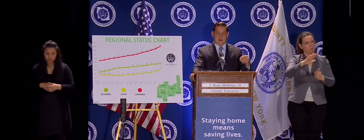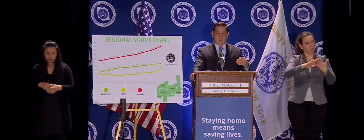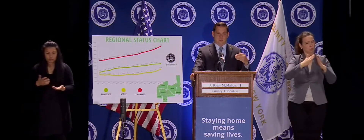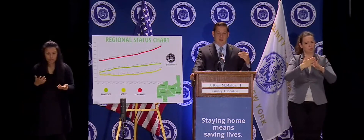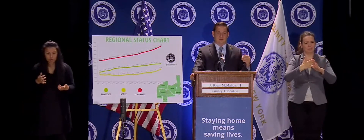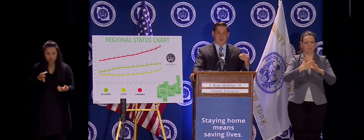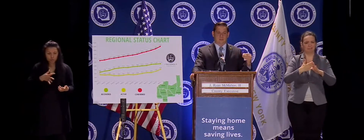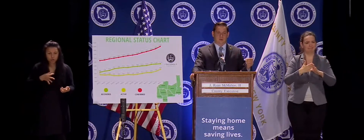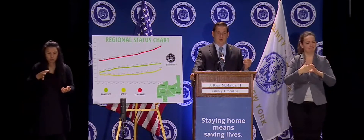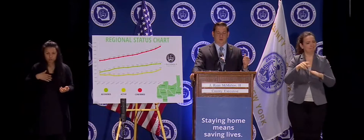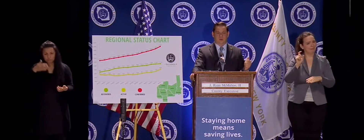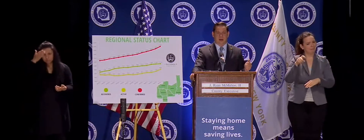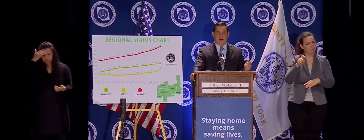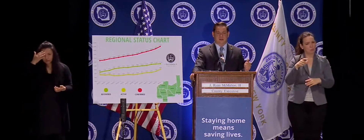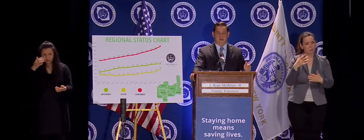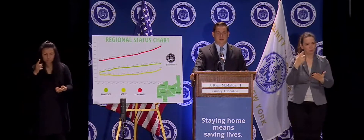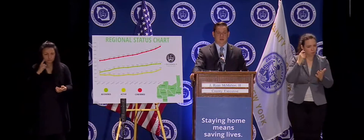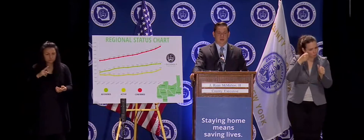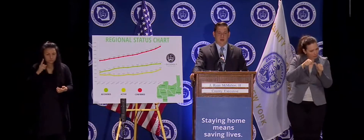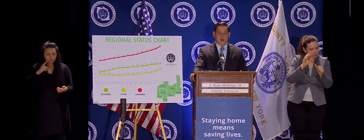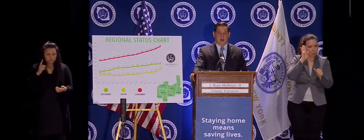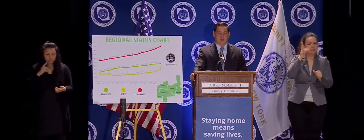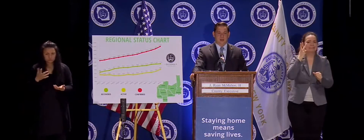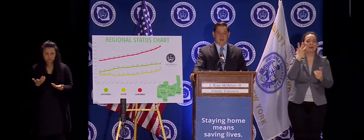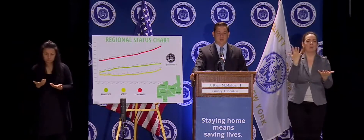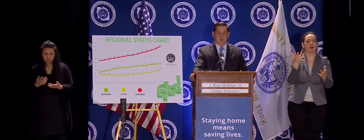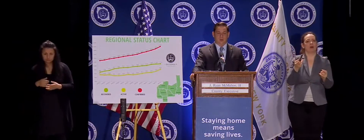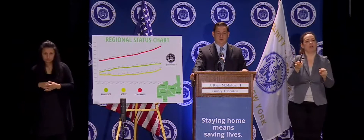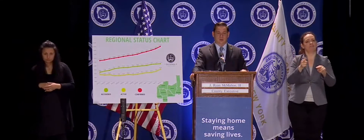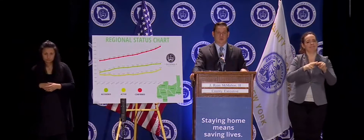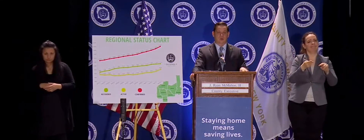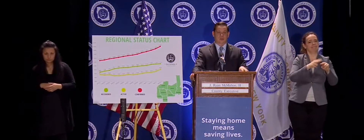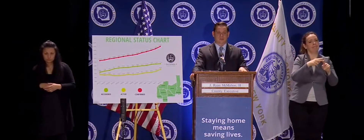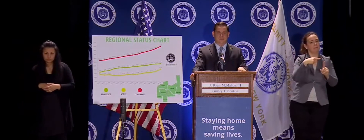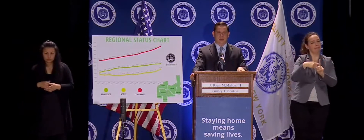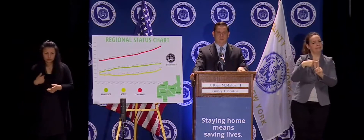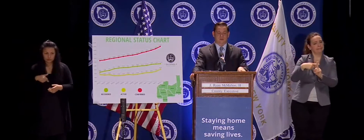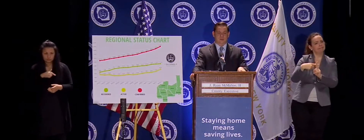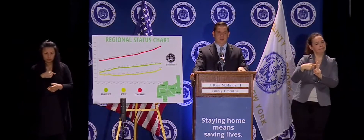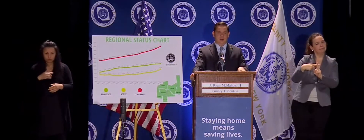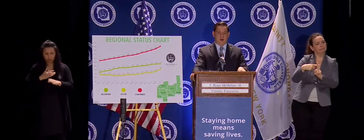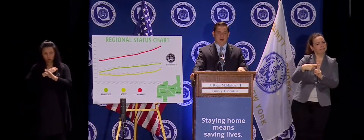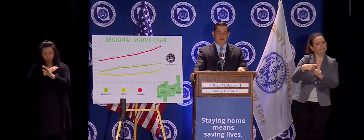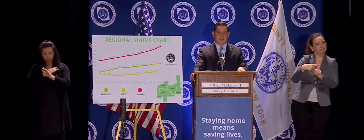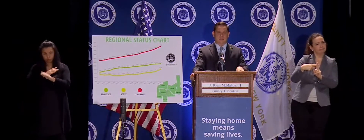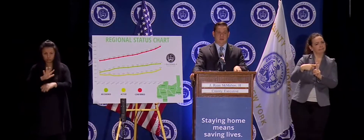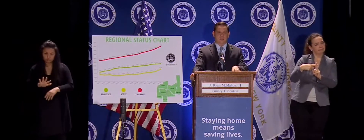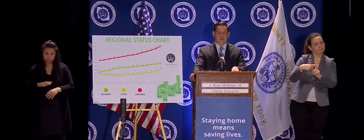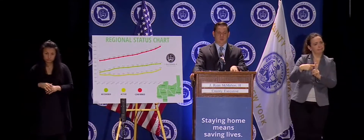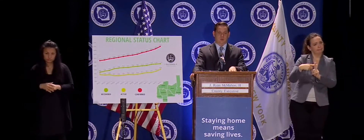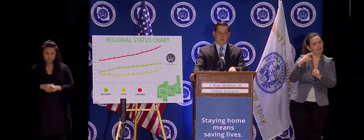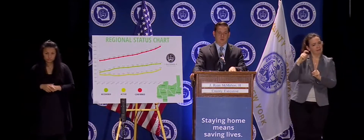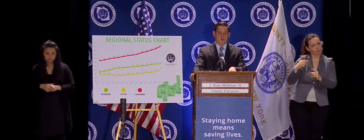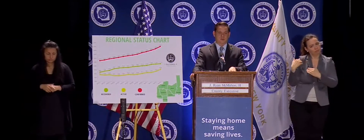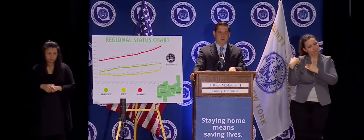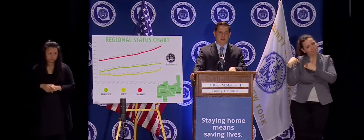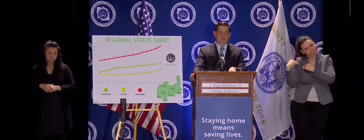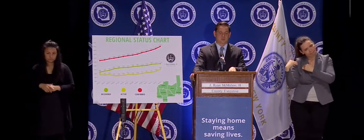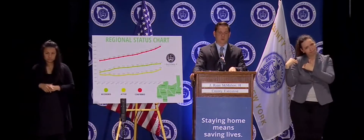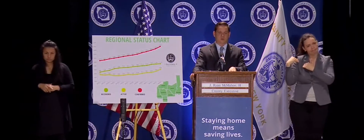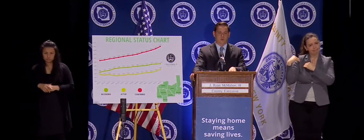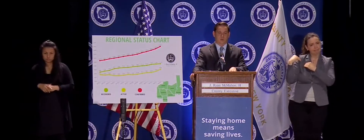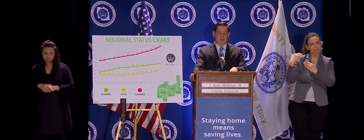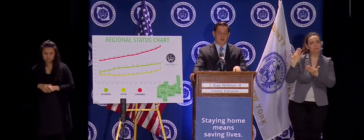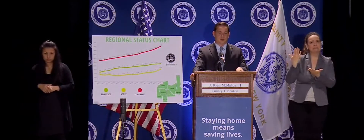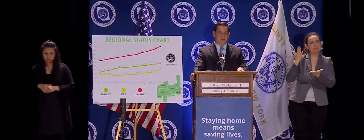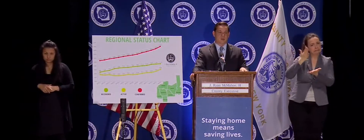mitigate that risk every step of the way with good policy, and really the community themselves taking leadership roles in this process